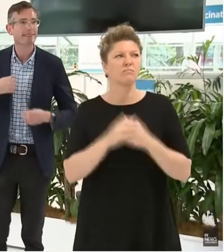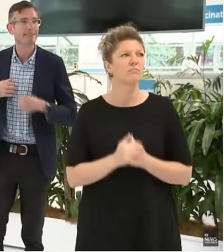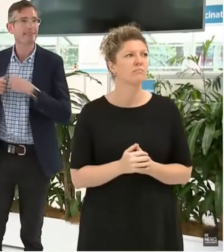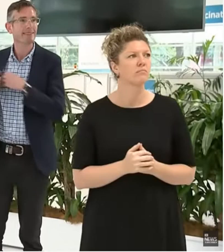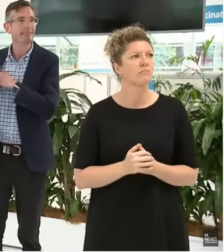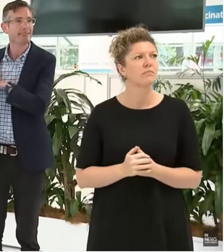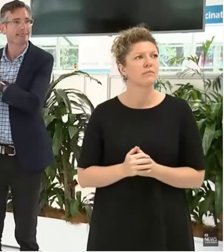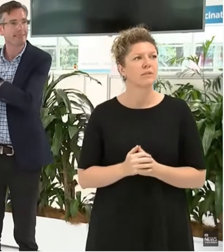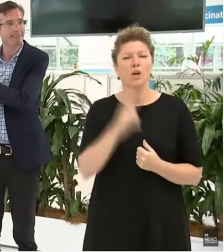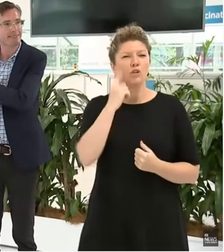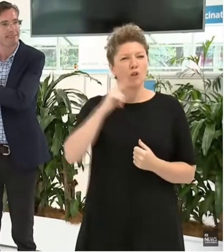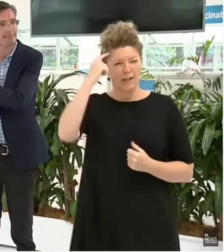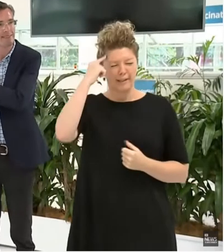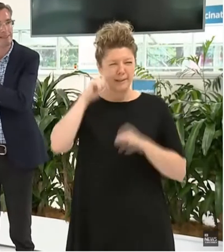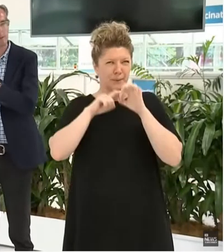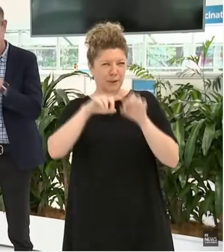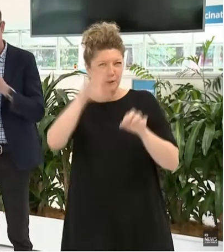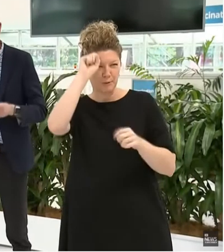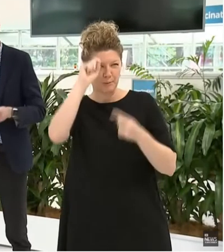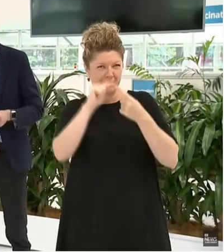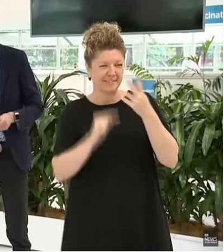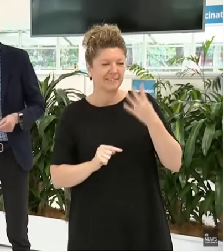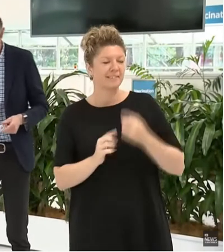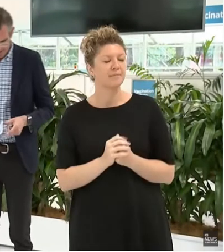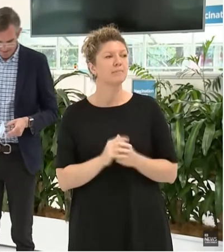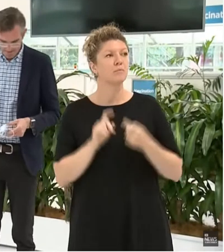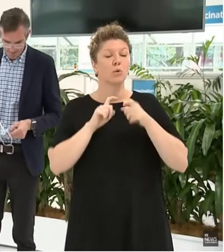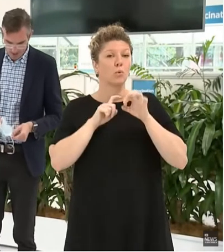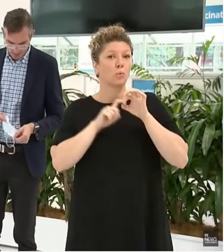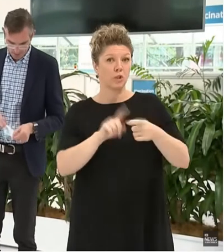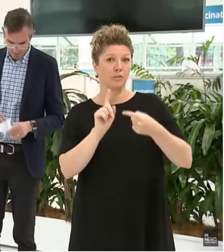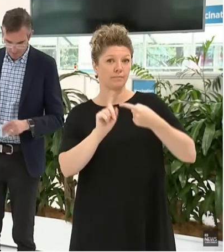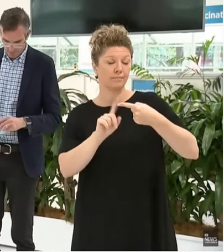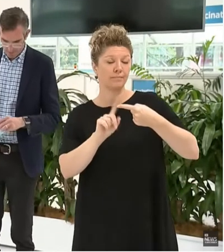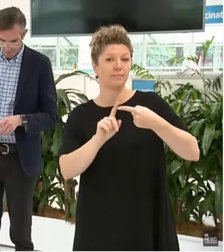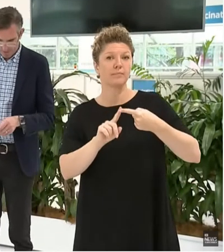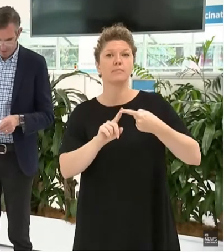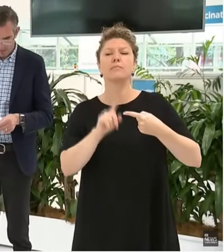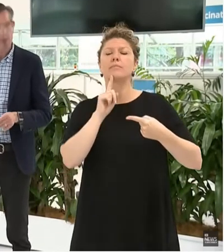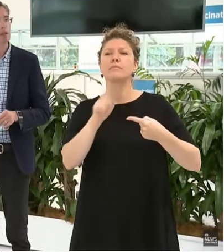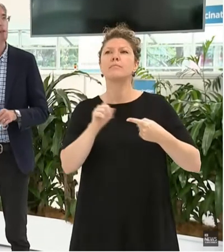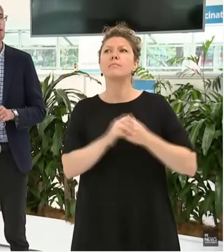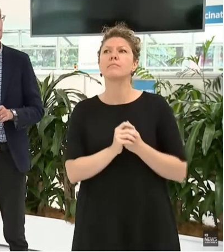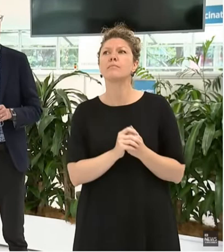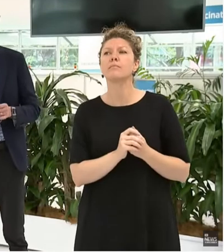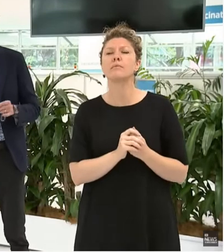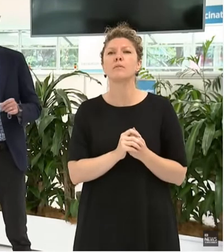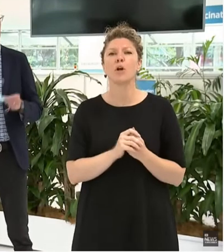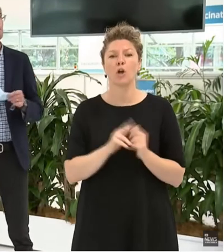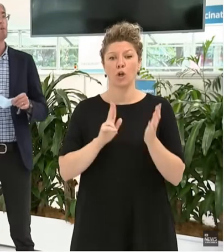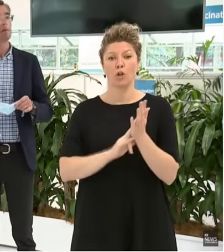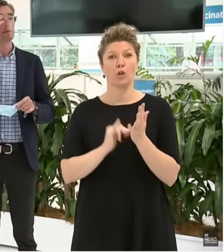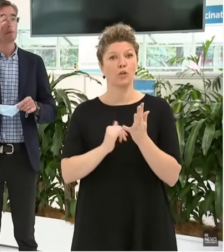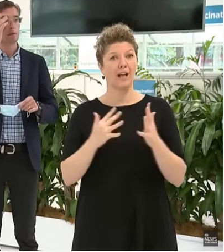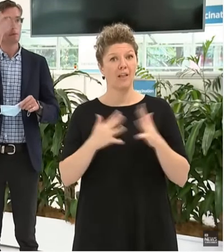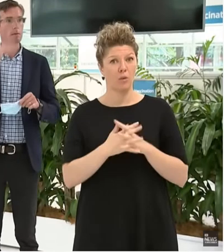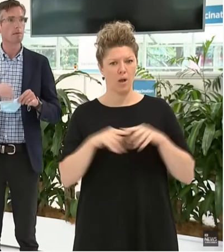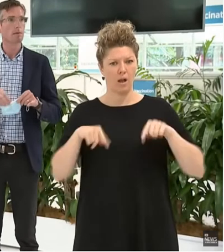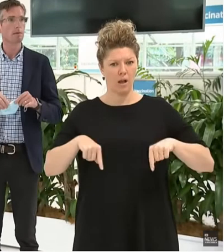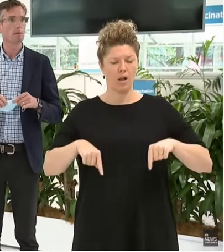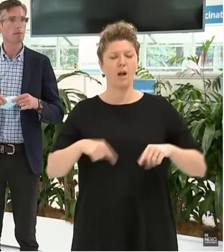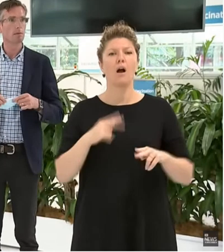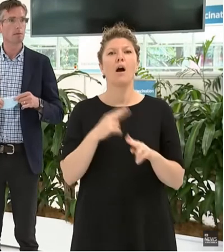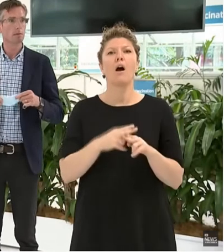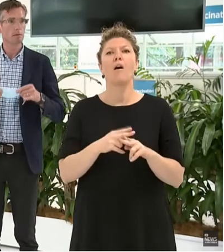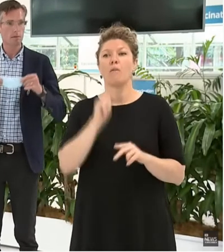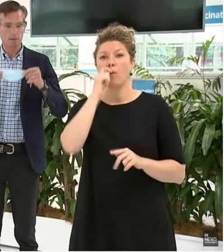fine, thank you. Remember them all. Can you tell us the average delay in New South Wales to receive